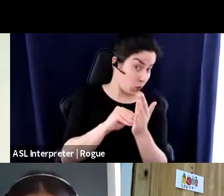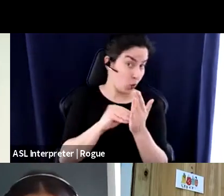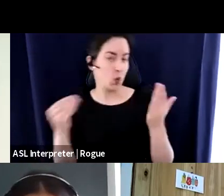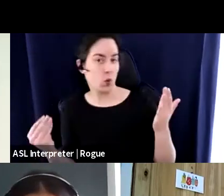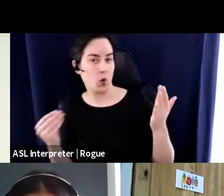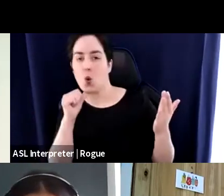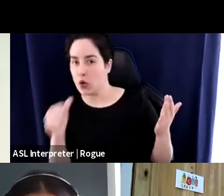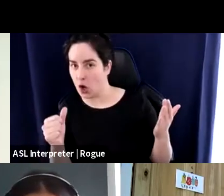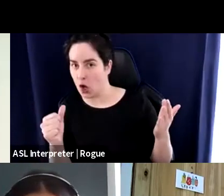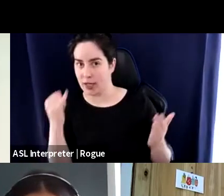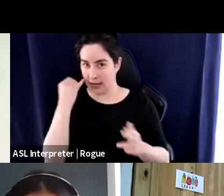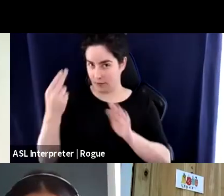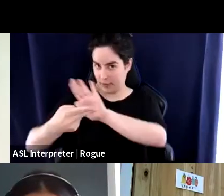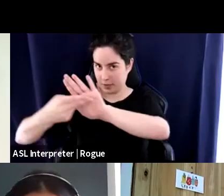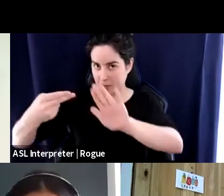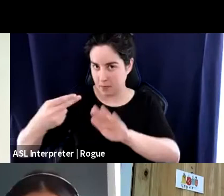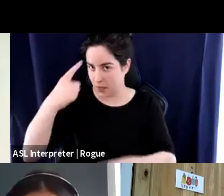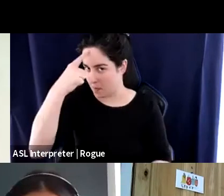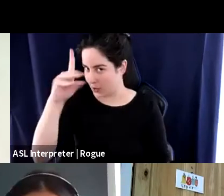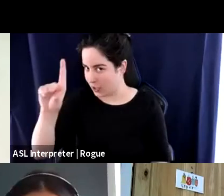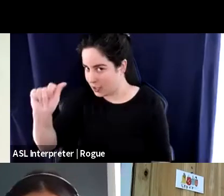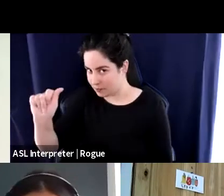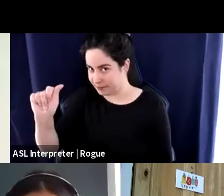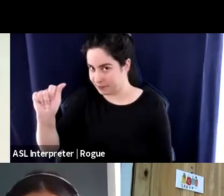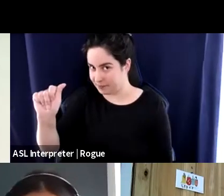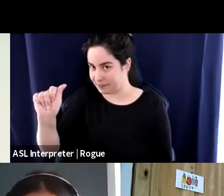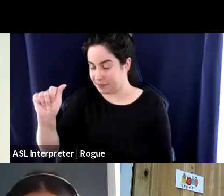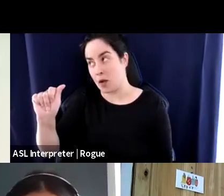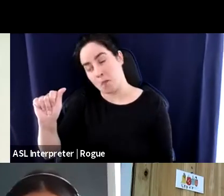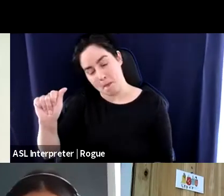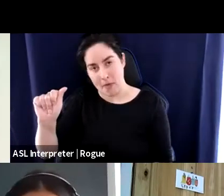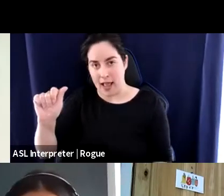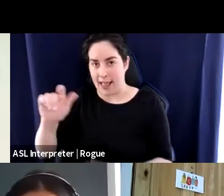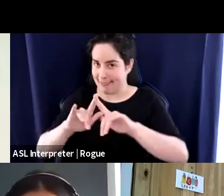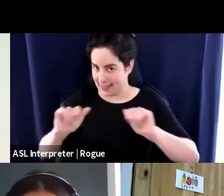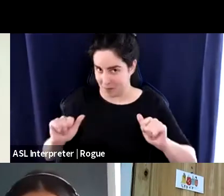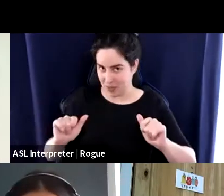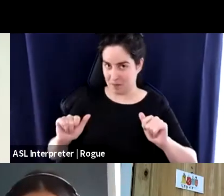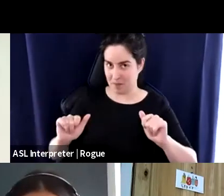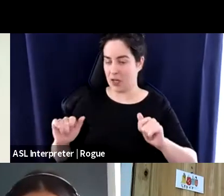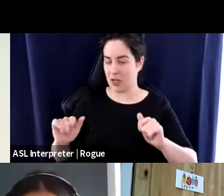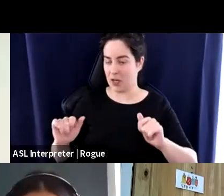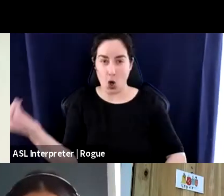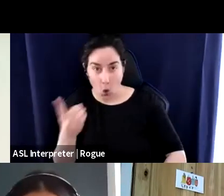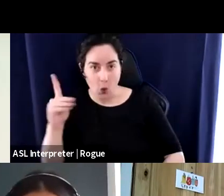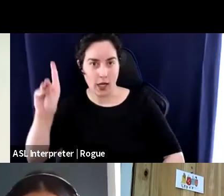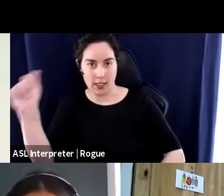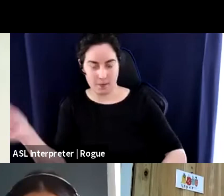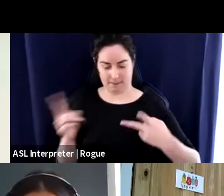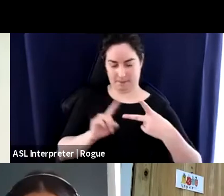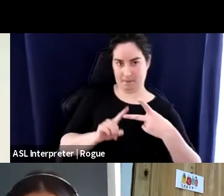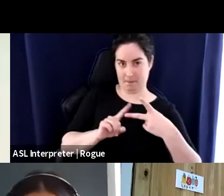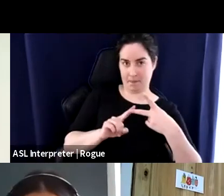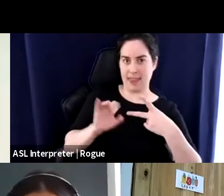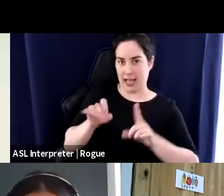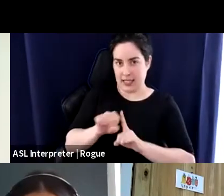for example, in the decision at Slatter in terms of not recognizing gender-based violence or intersectional discrimination in the way that